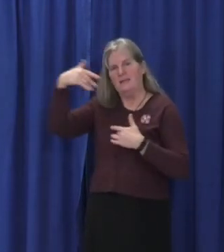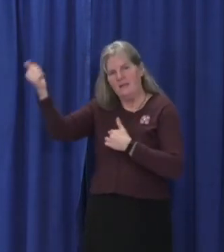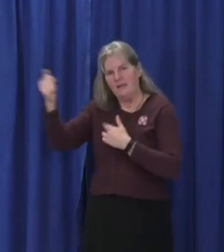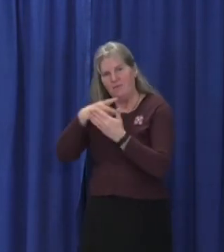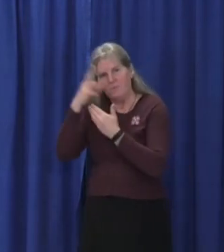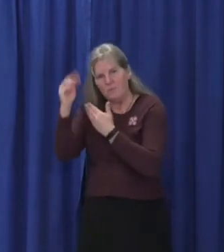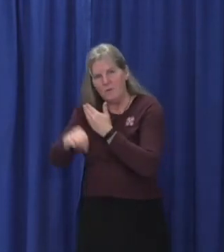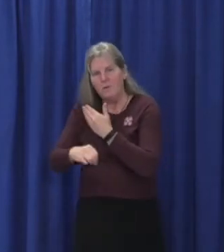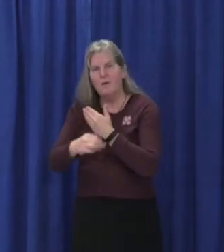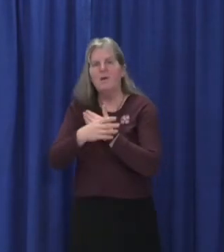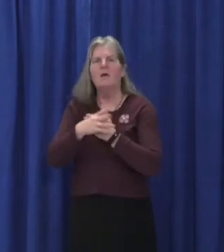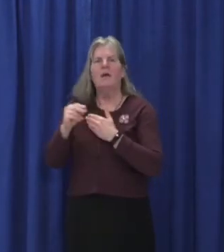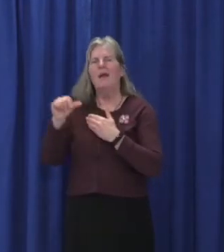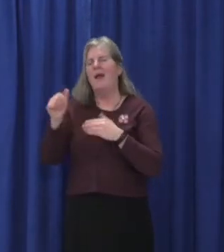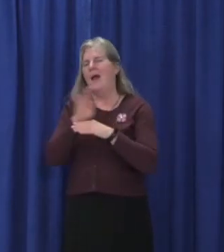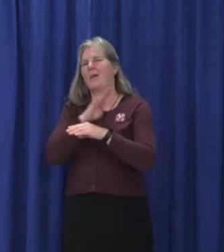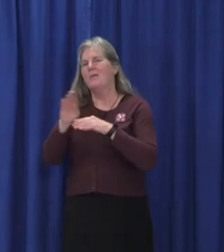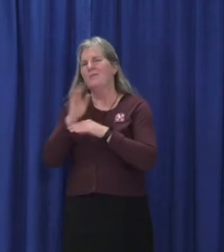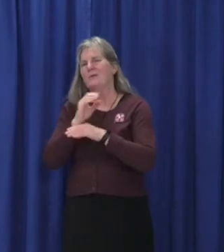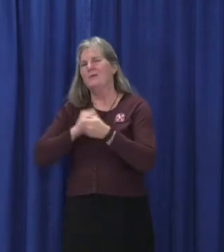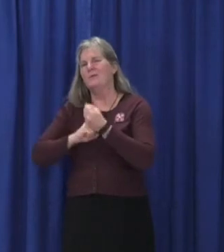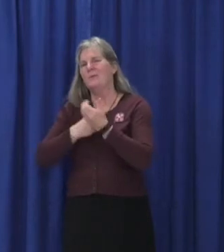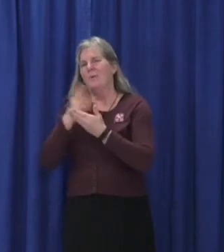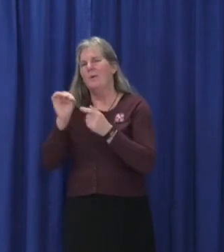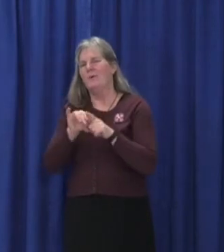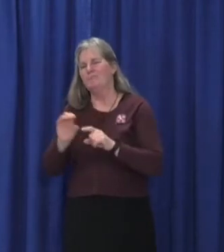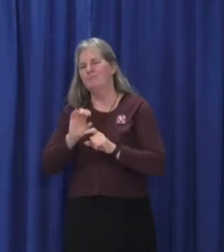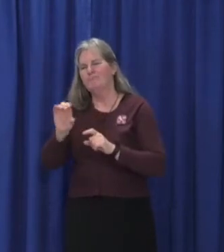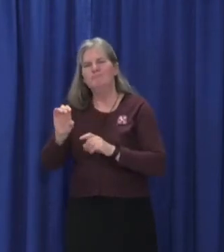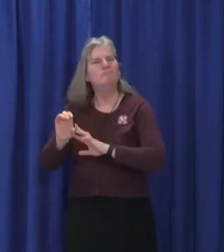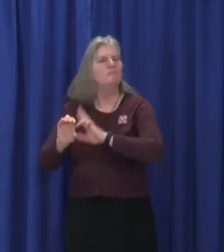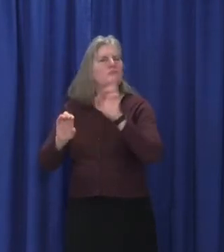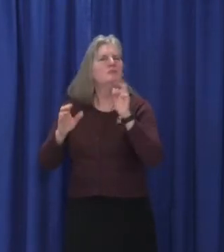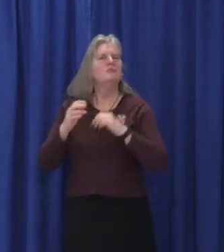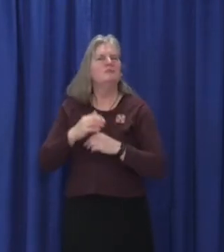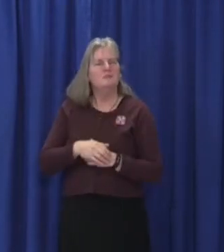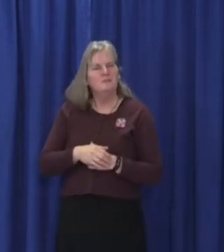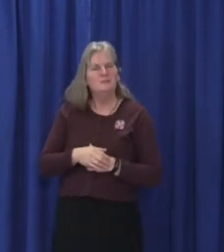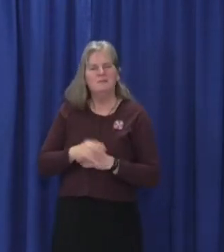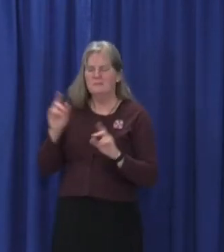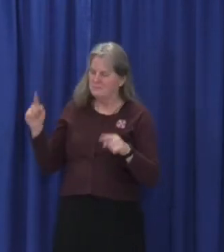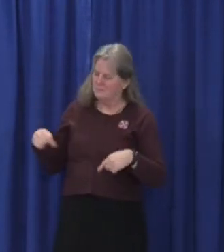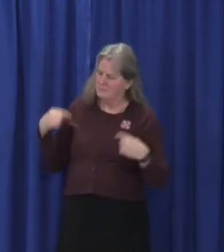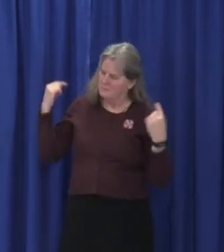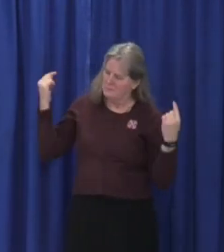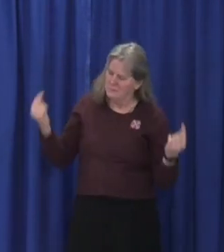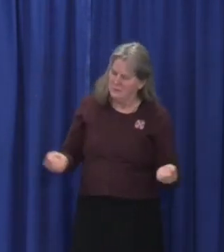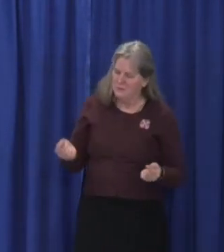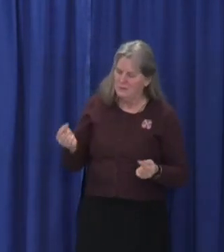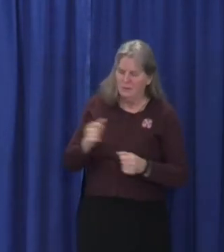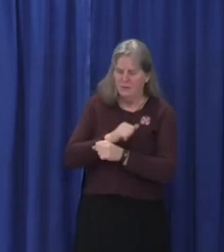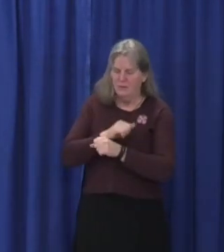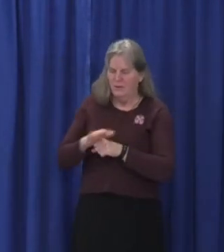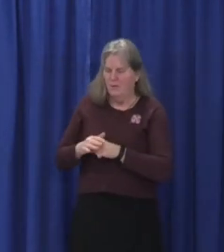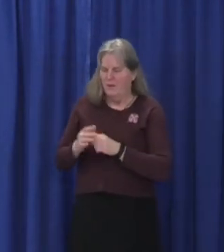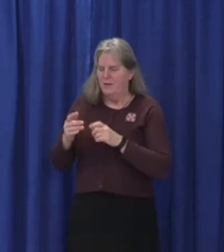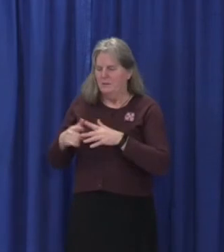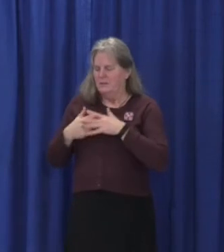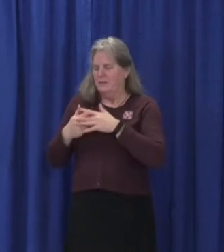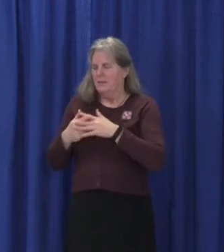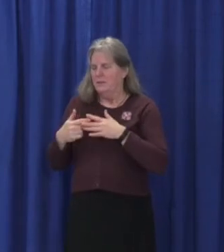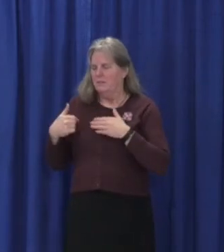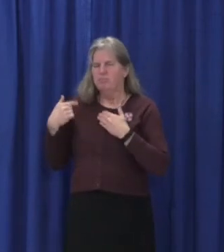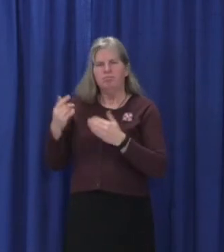and other business relief programs as well. And throughout the pandemic, we have continued